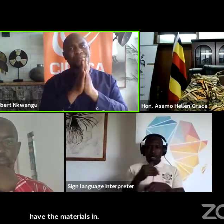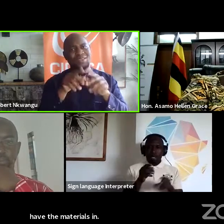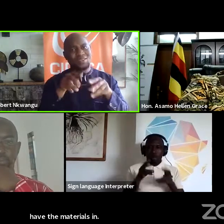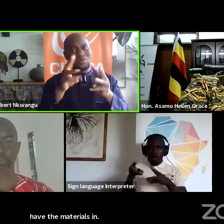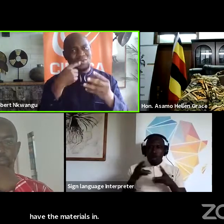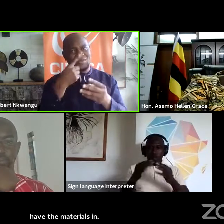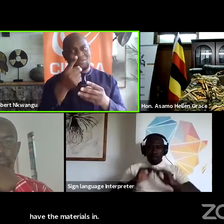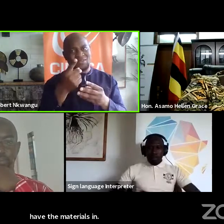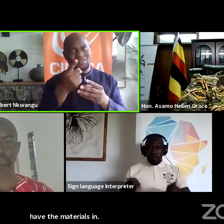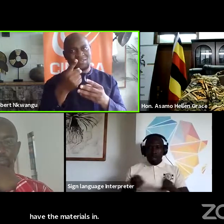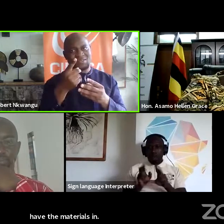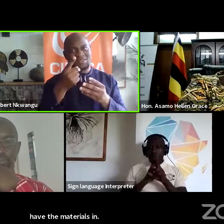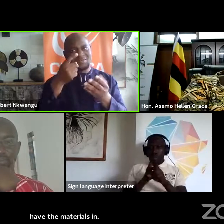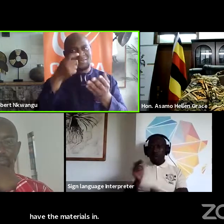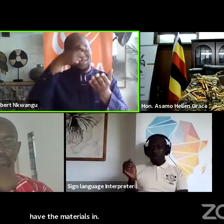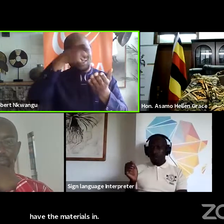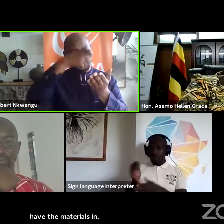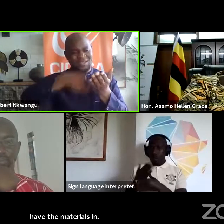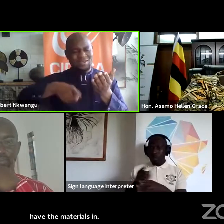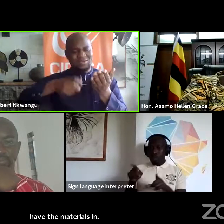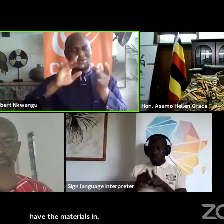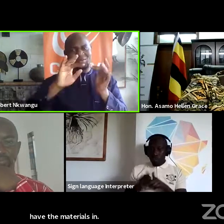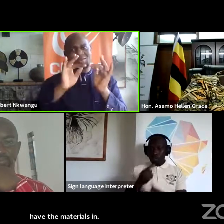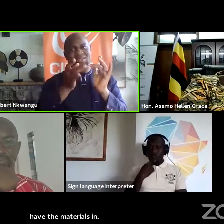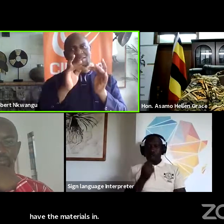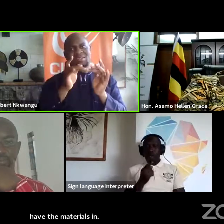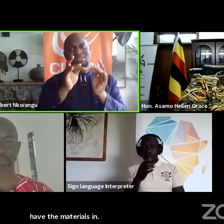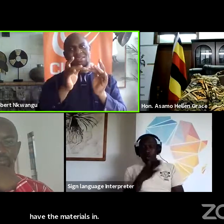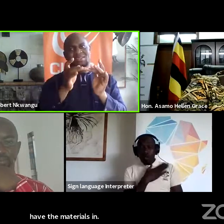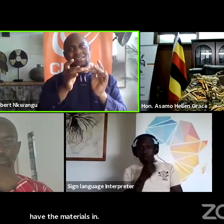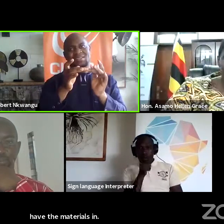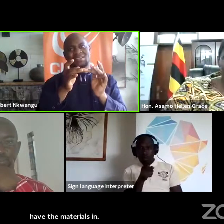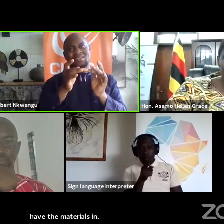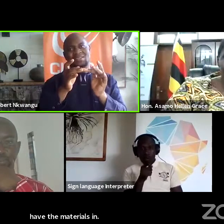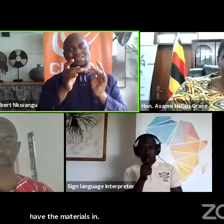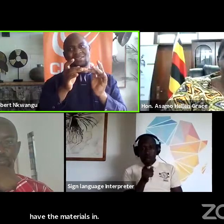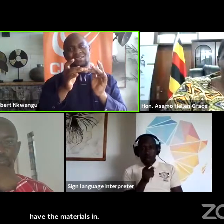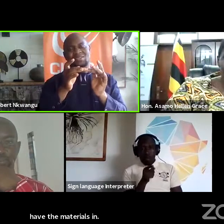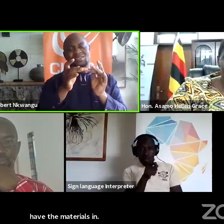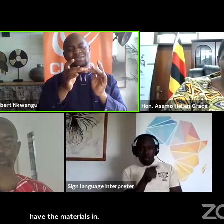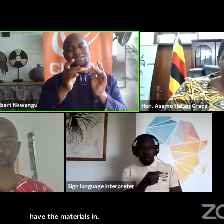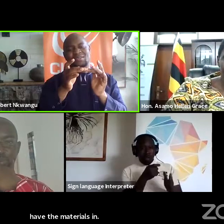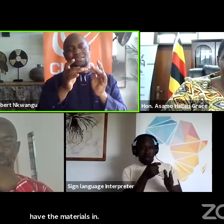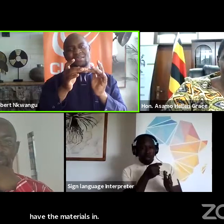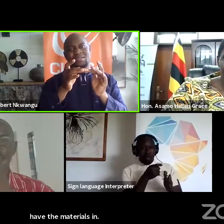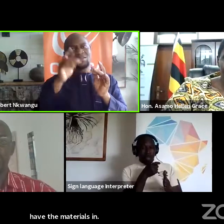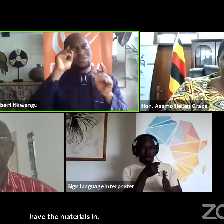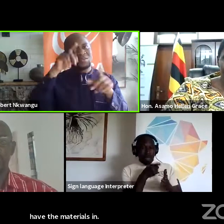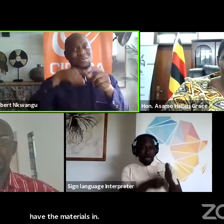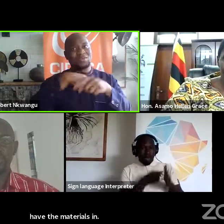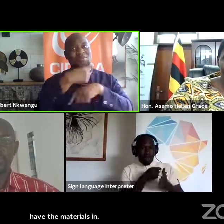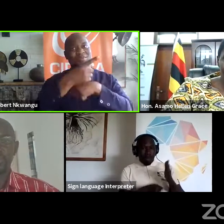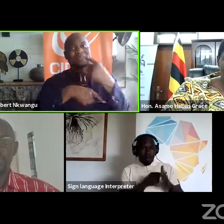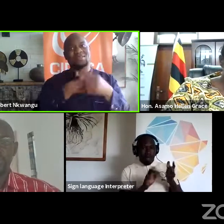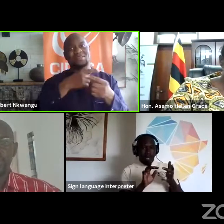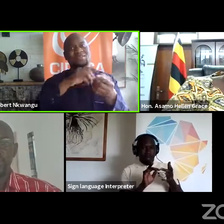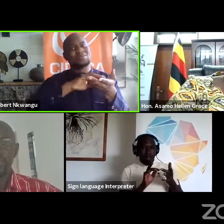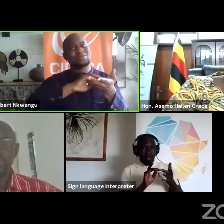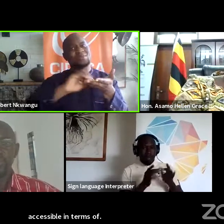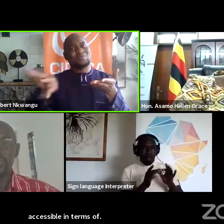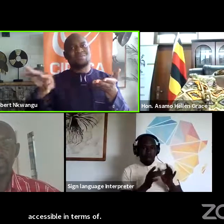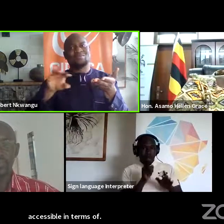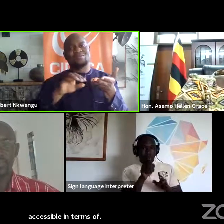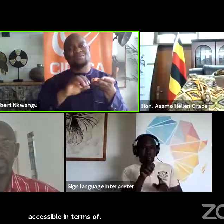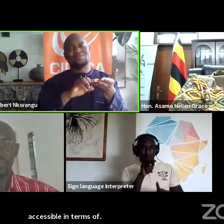And also, Honorable Minister, just like we said that these taxes on the internet for people